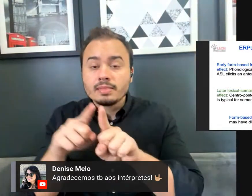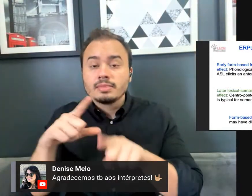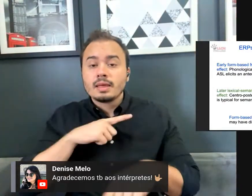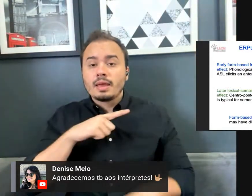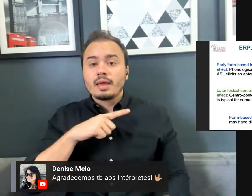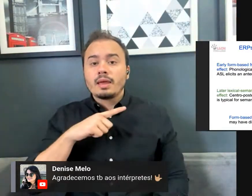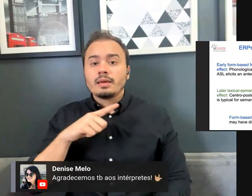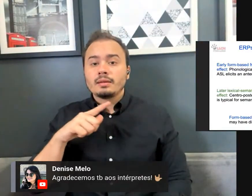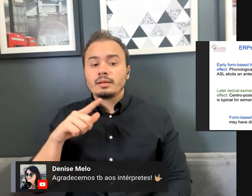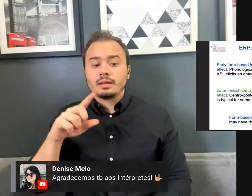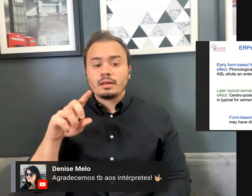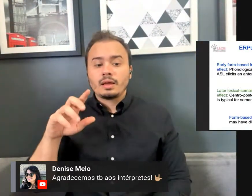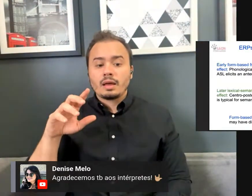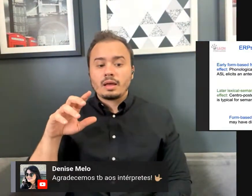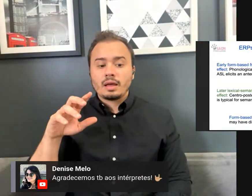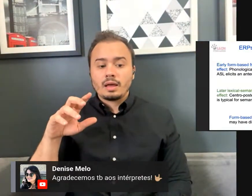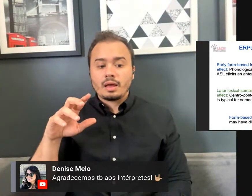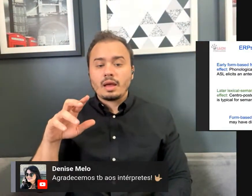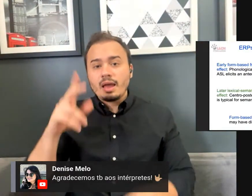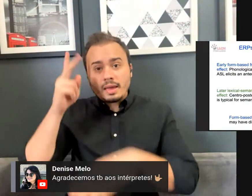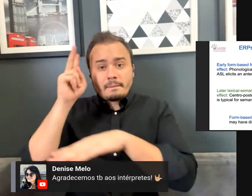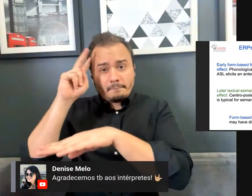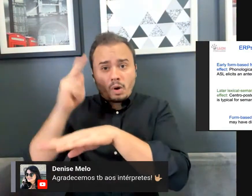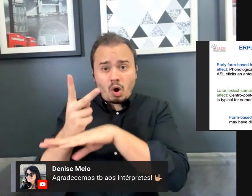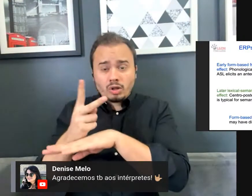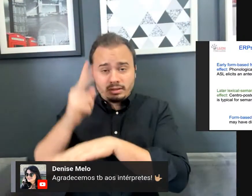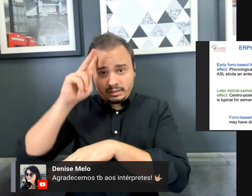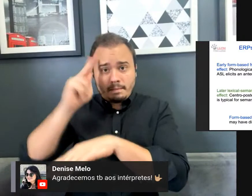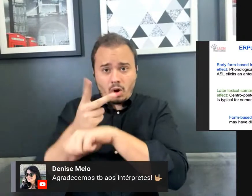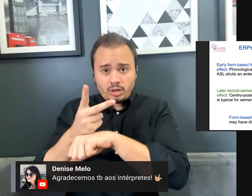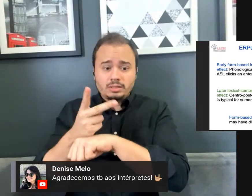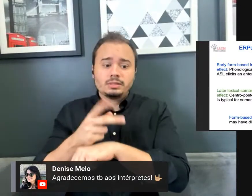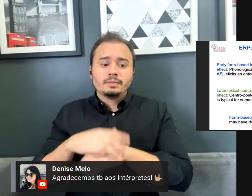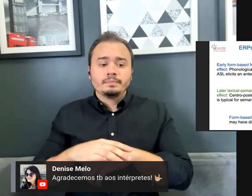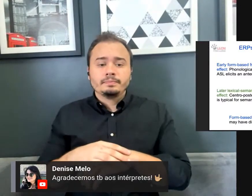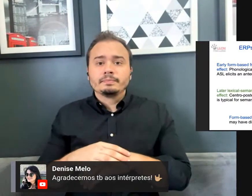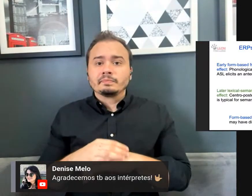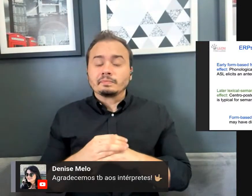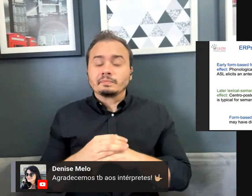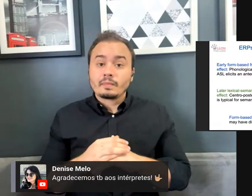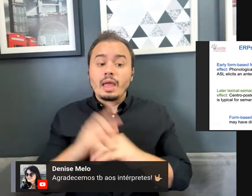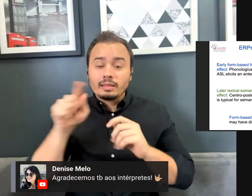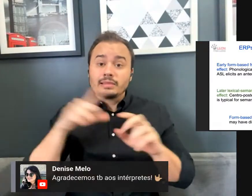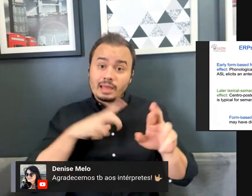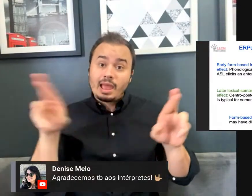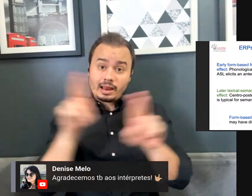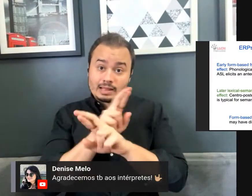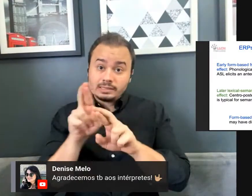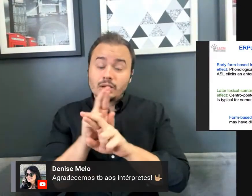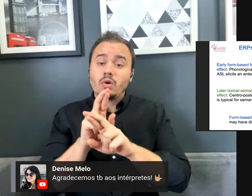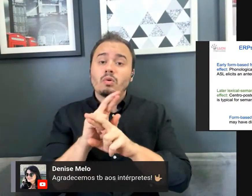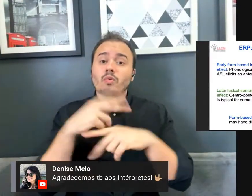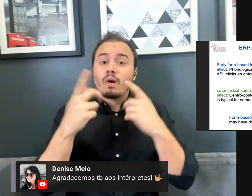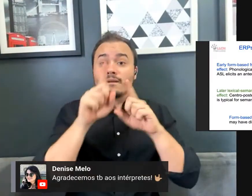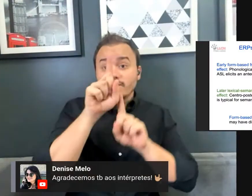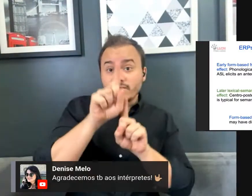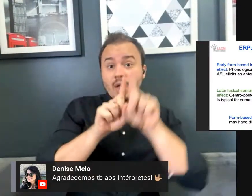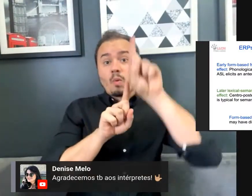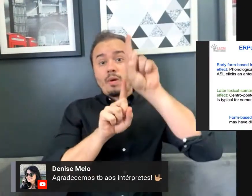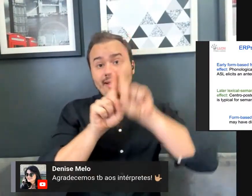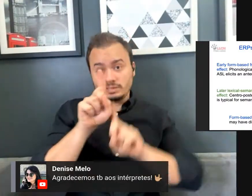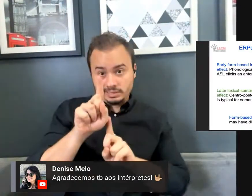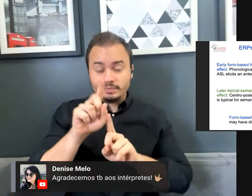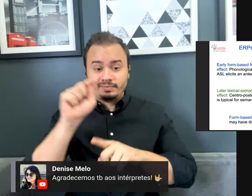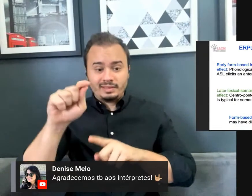effects are related to the semantic, lexical semantic frequency effects, which has a more typical